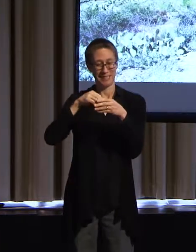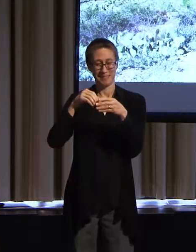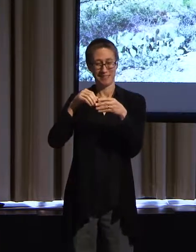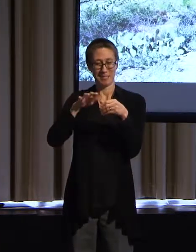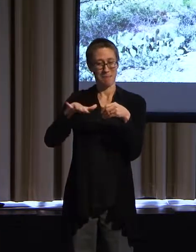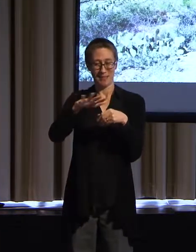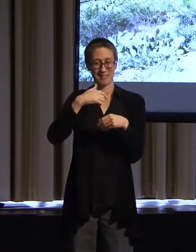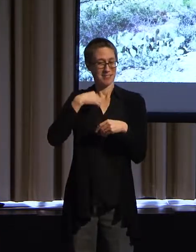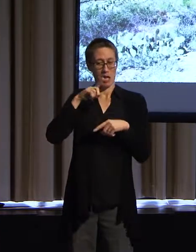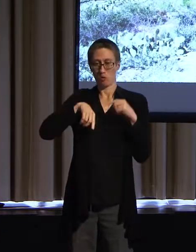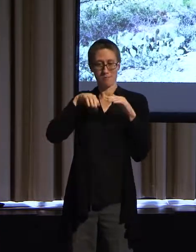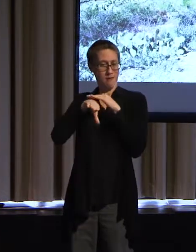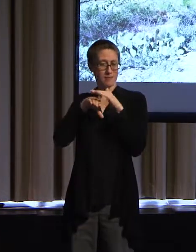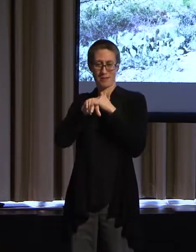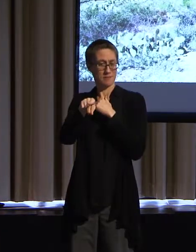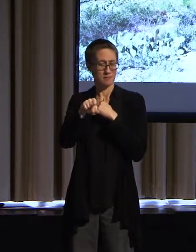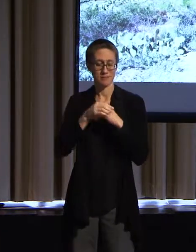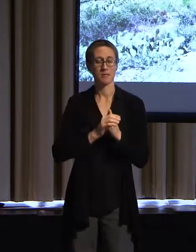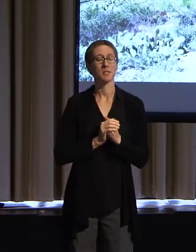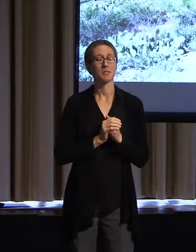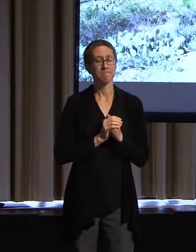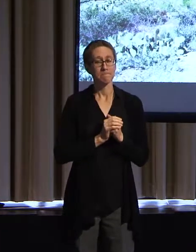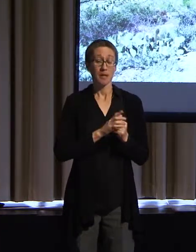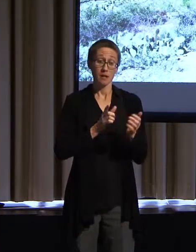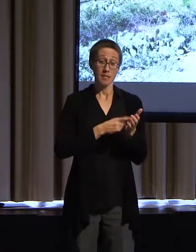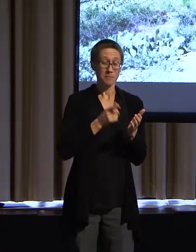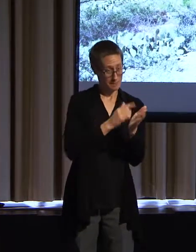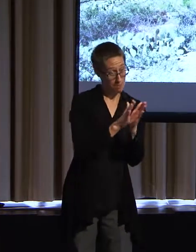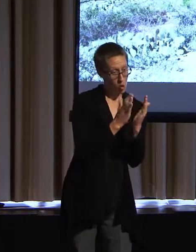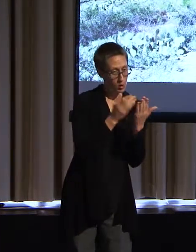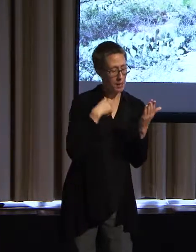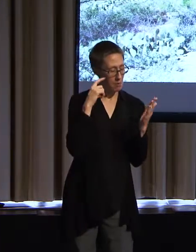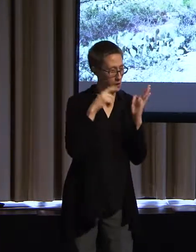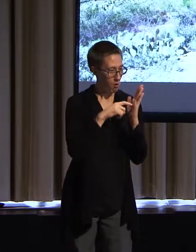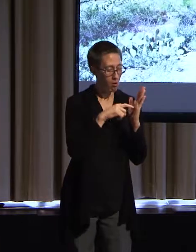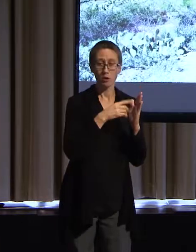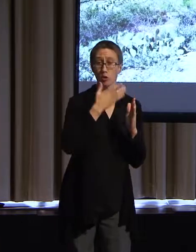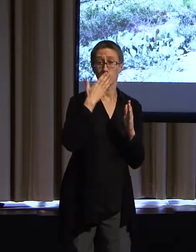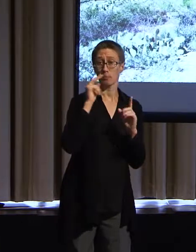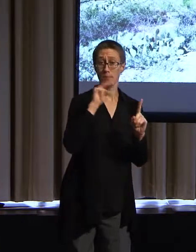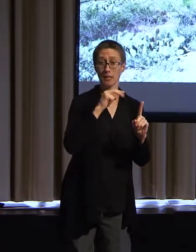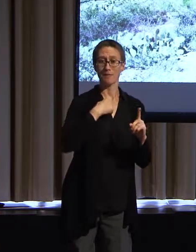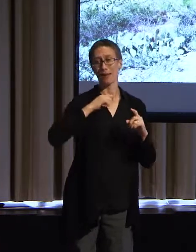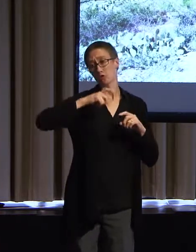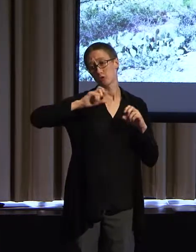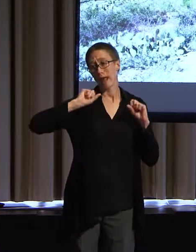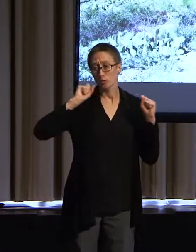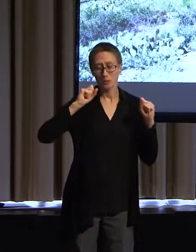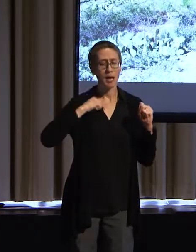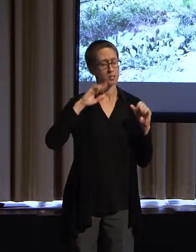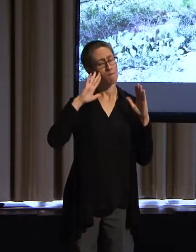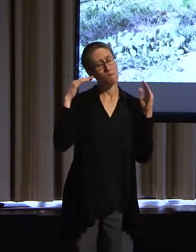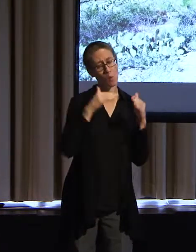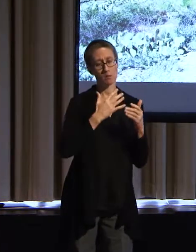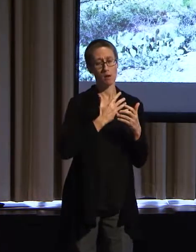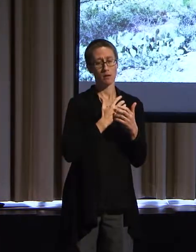I'd sometimes come across a good perspective, like I should exercise or focus on loving thoughts. But when it came to